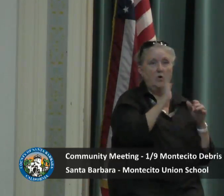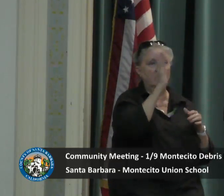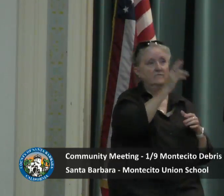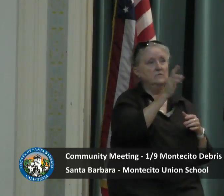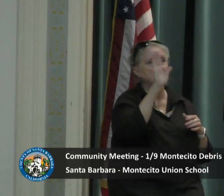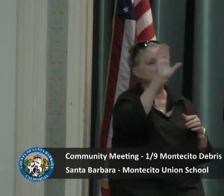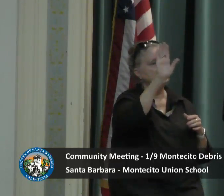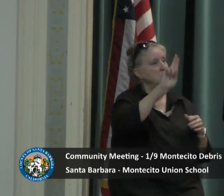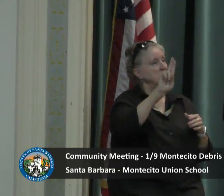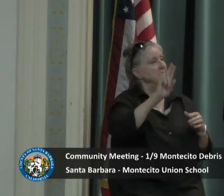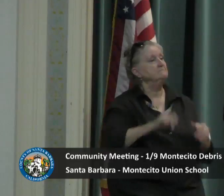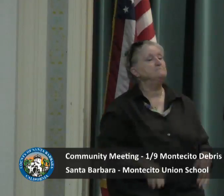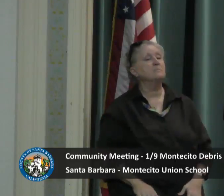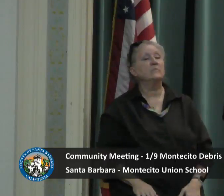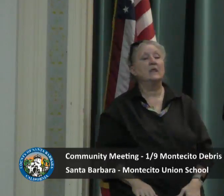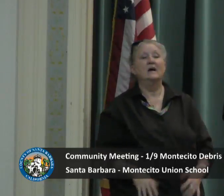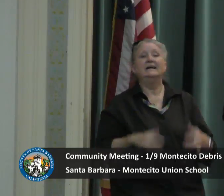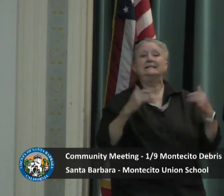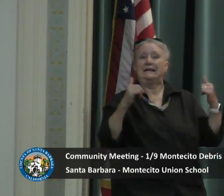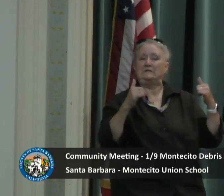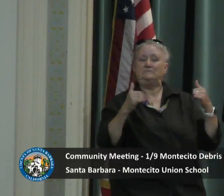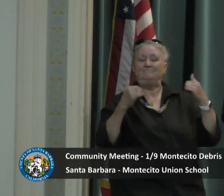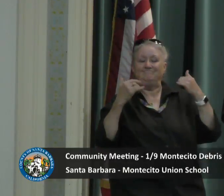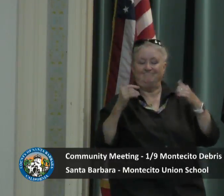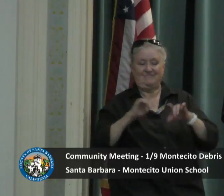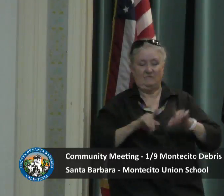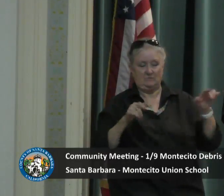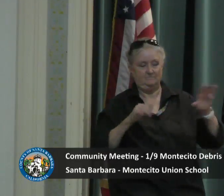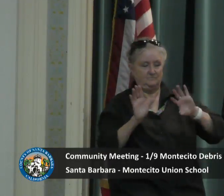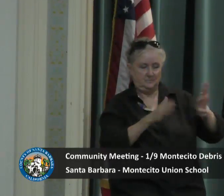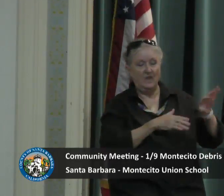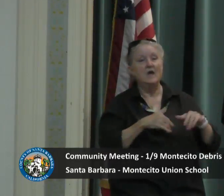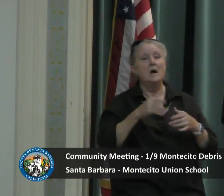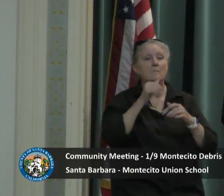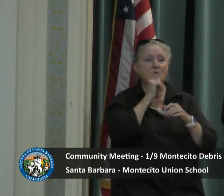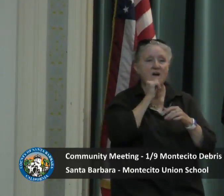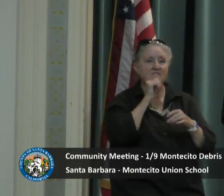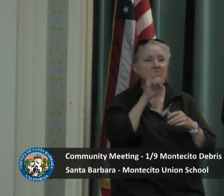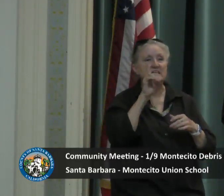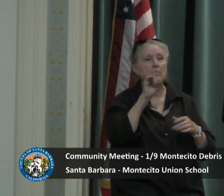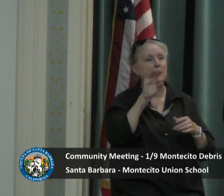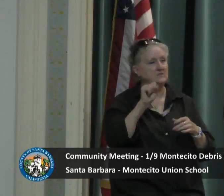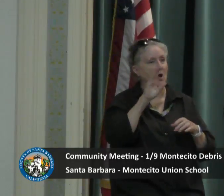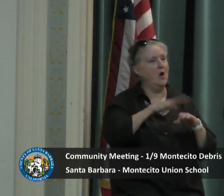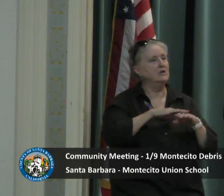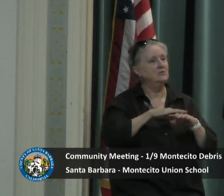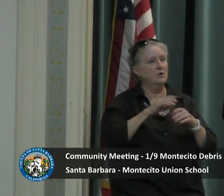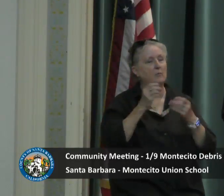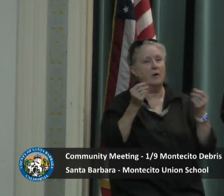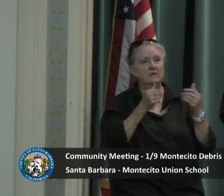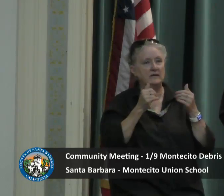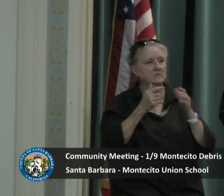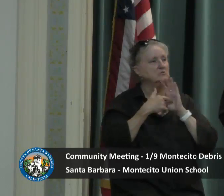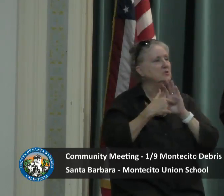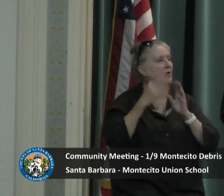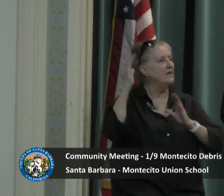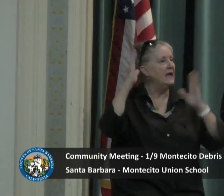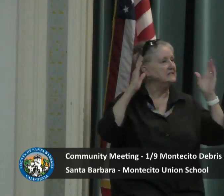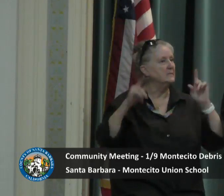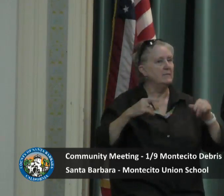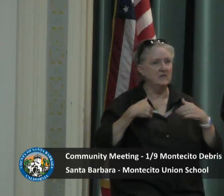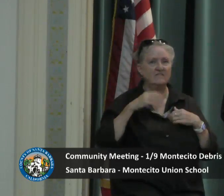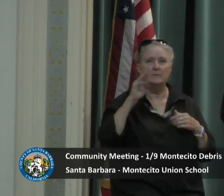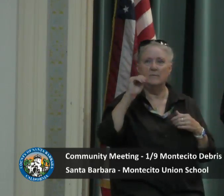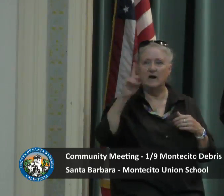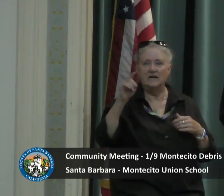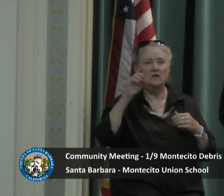Now I'd like to talk about private debris on your properties. Let me first start with a show of hands of folks that have mud